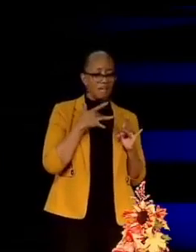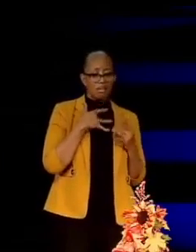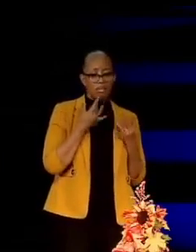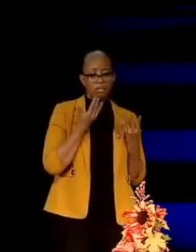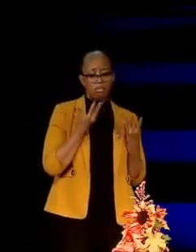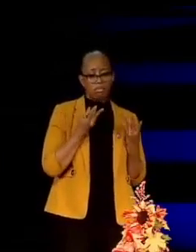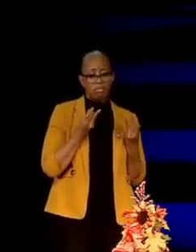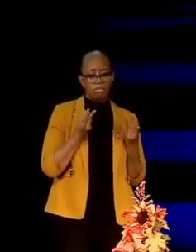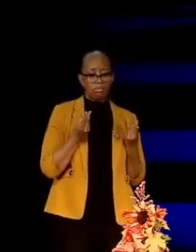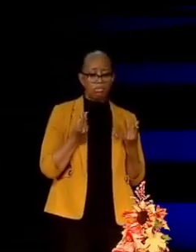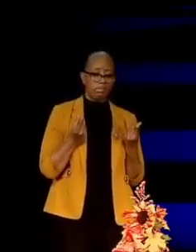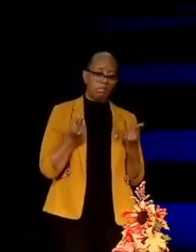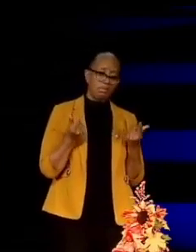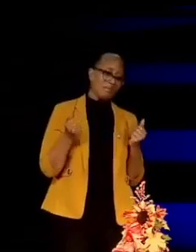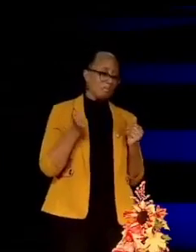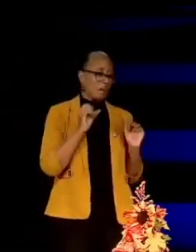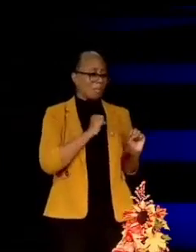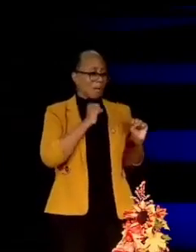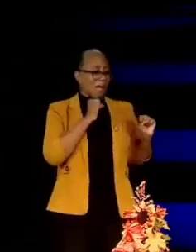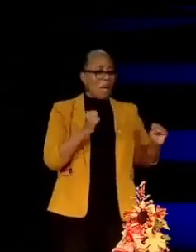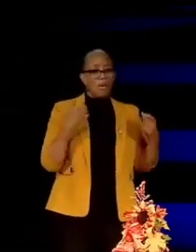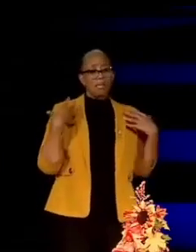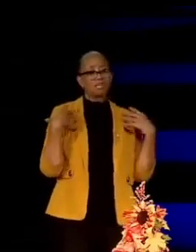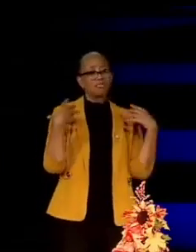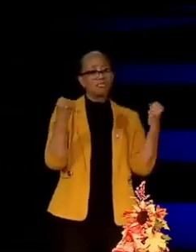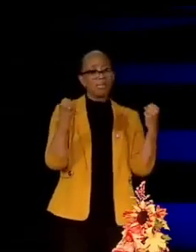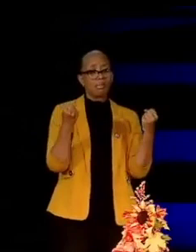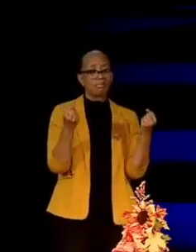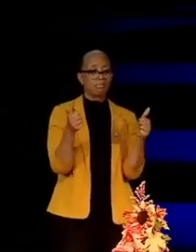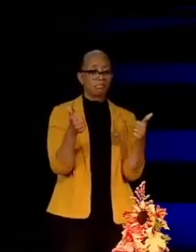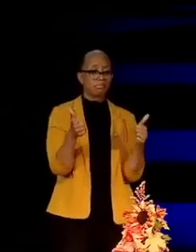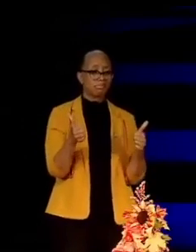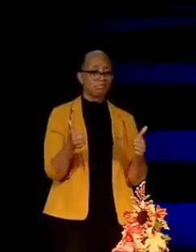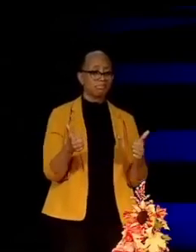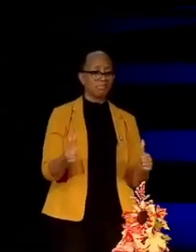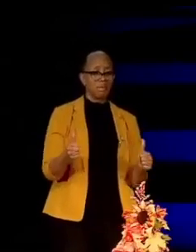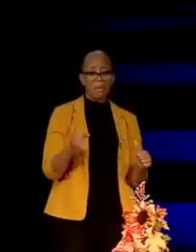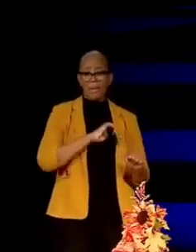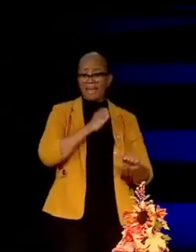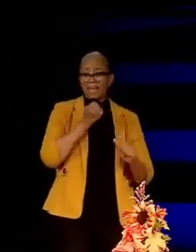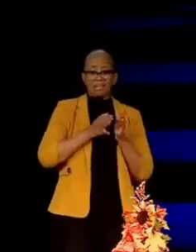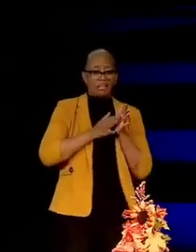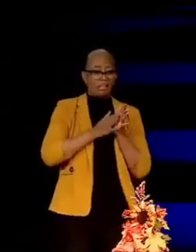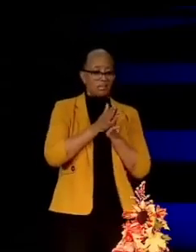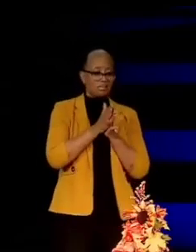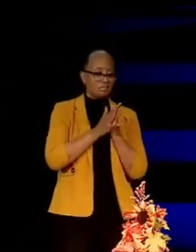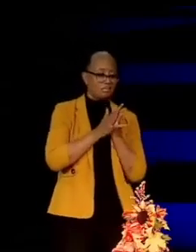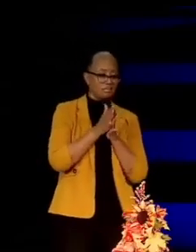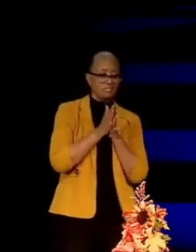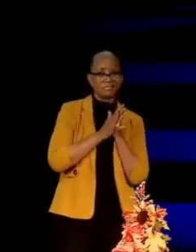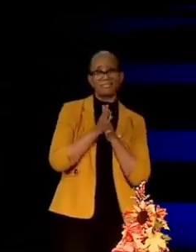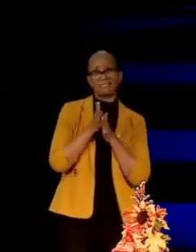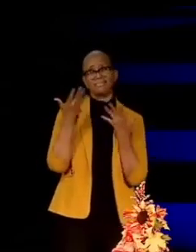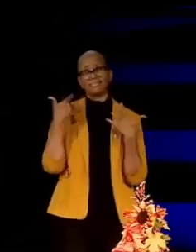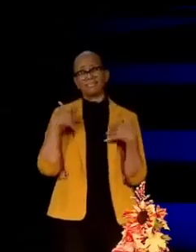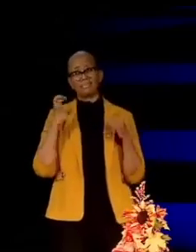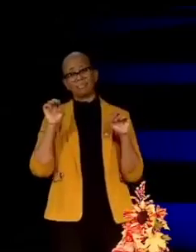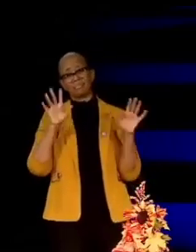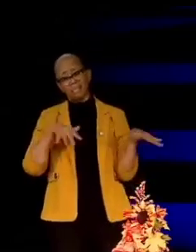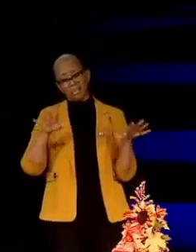our power, our strength, and our energy for God.